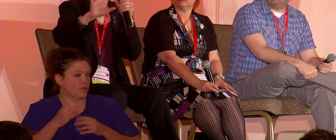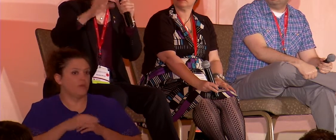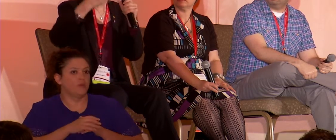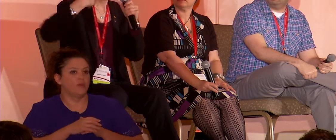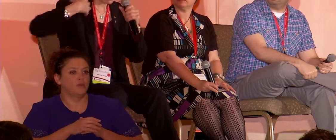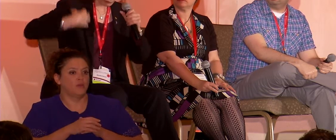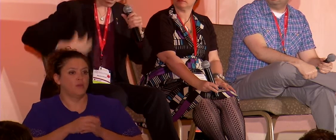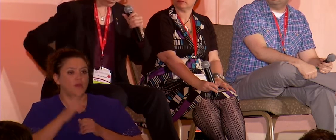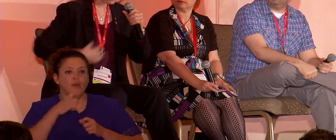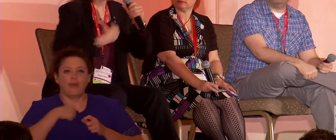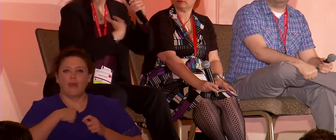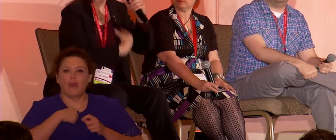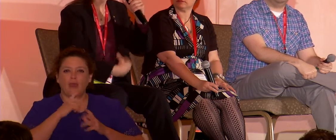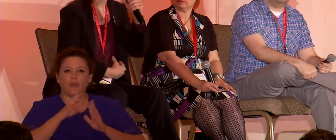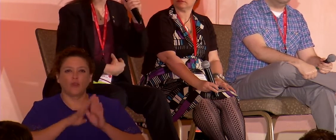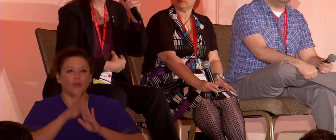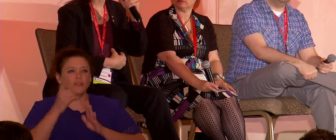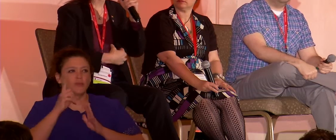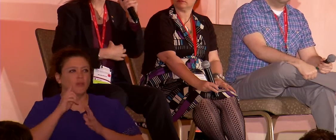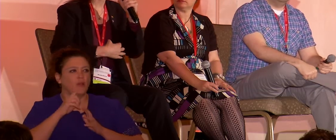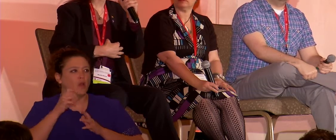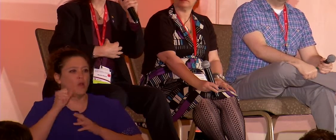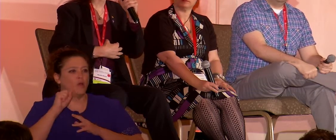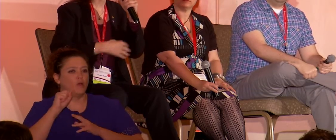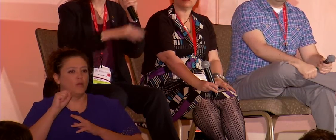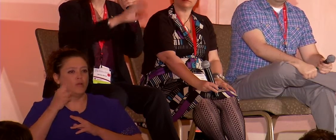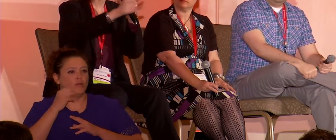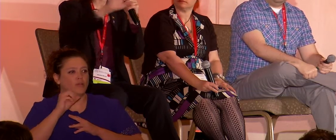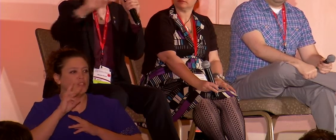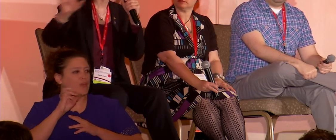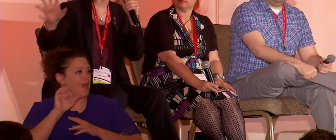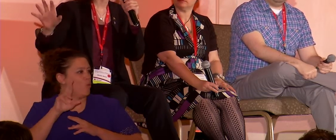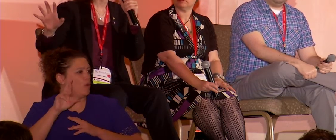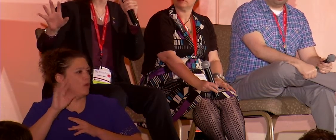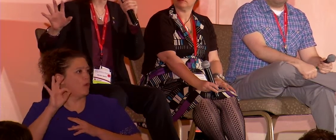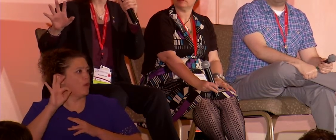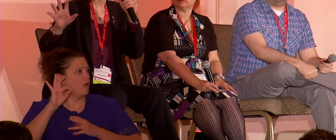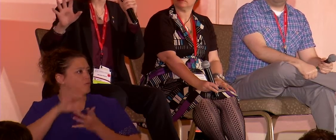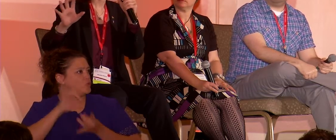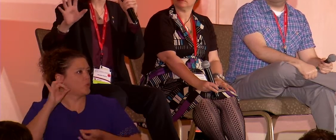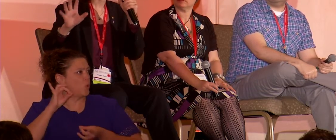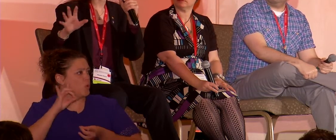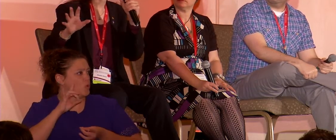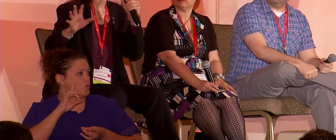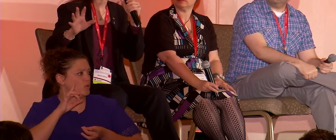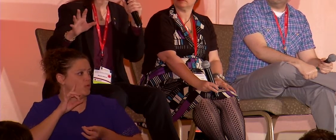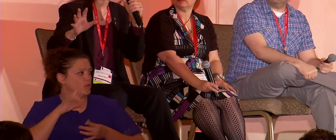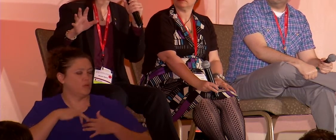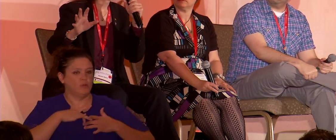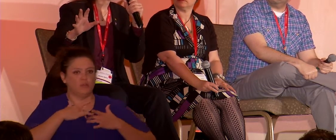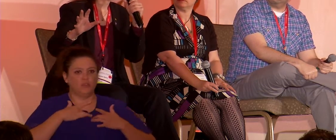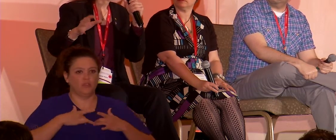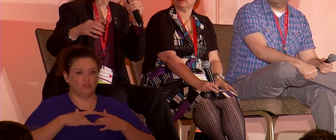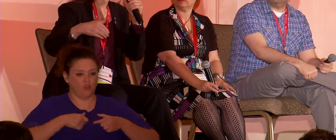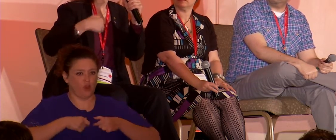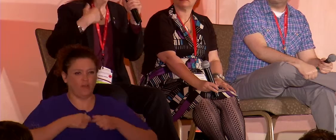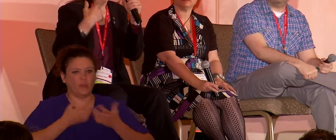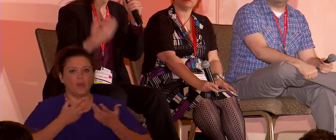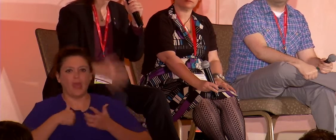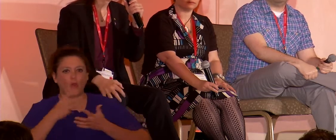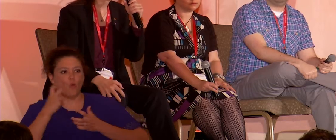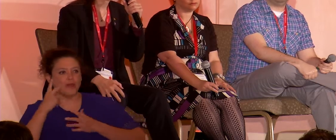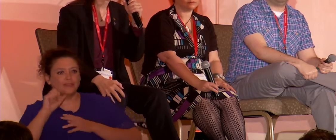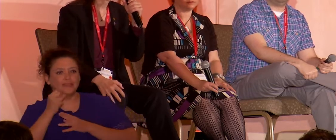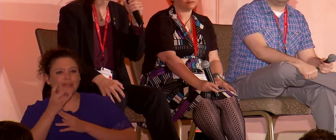of stoles, you know, the things that the religious often wear. It's an art piece. I want to see a shower of atheists, and I want to